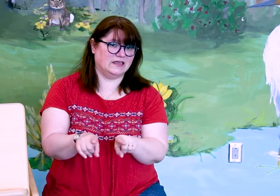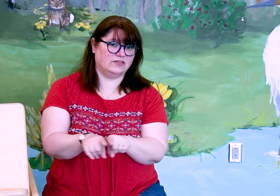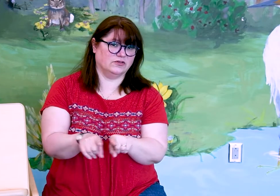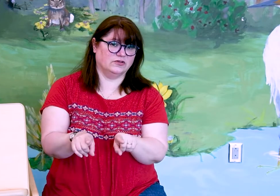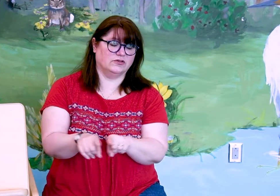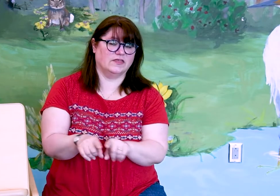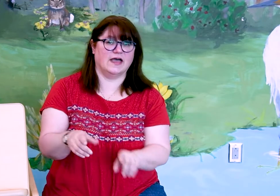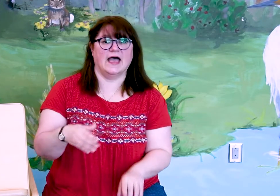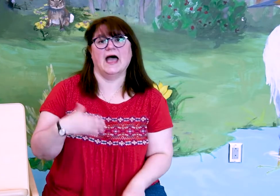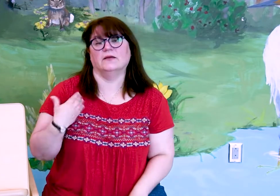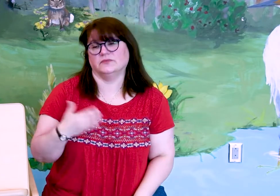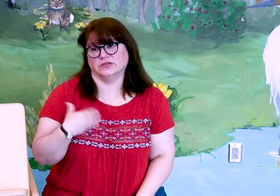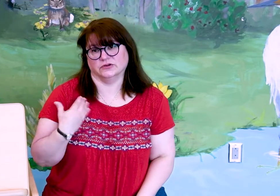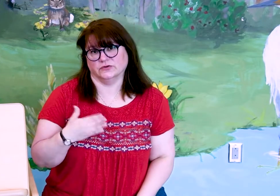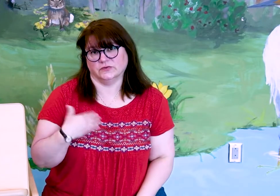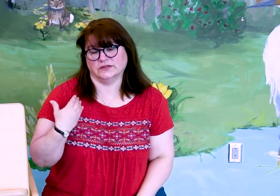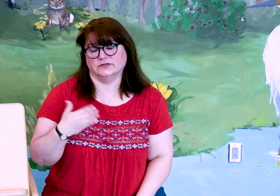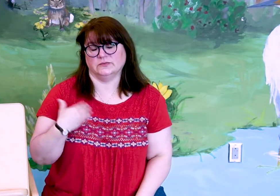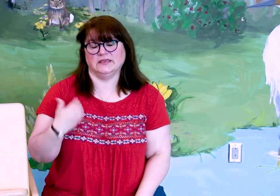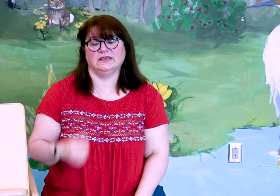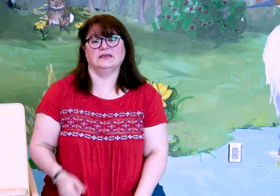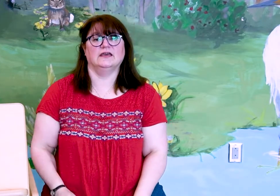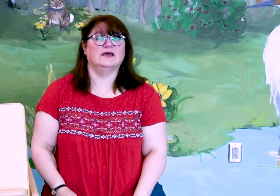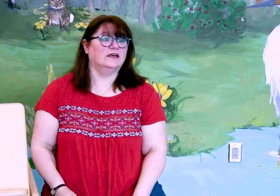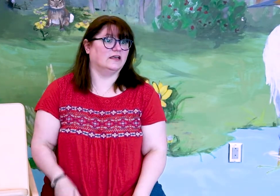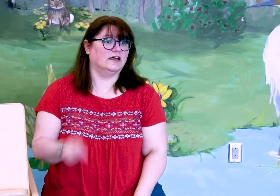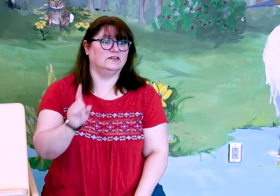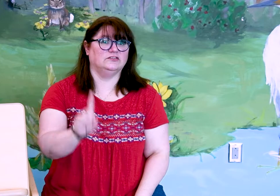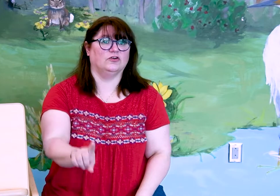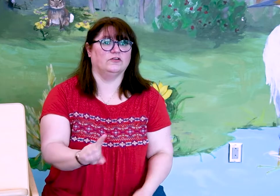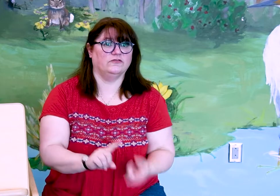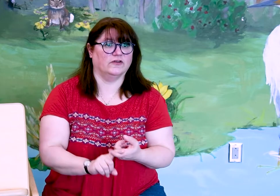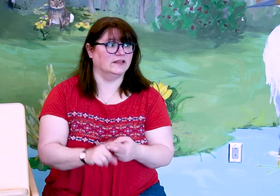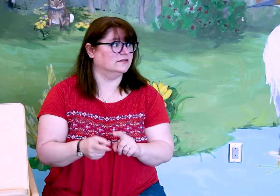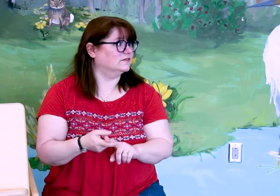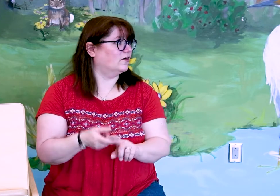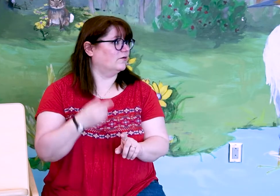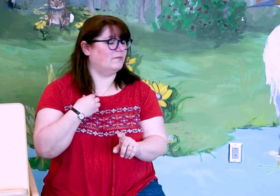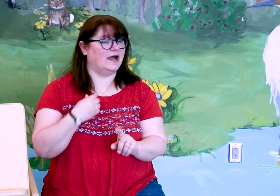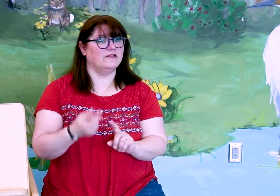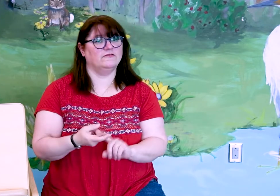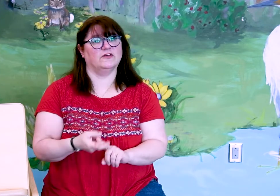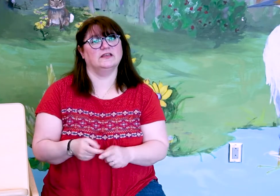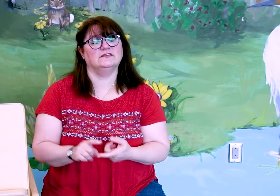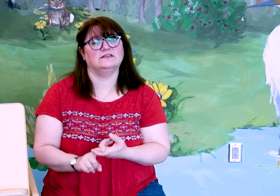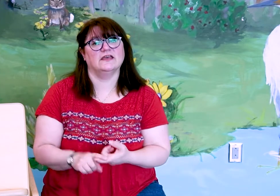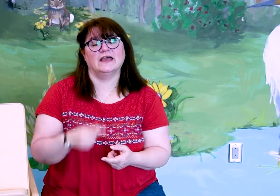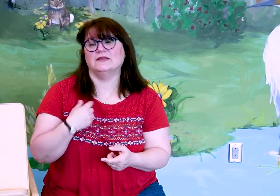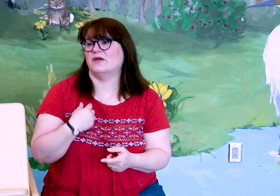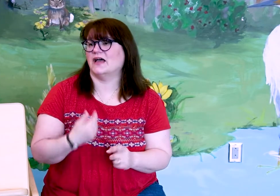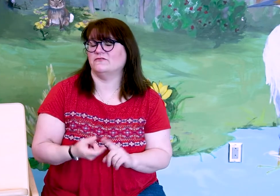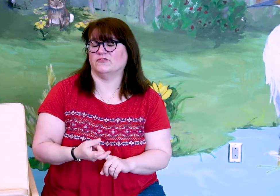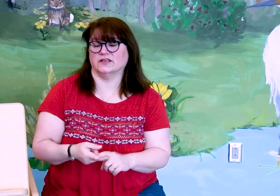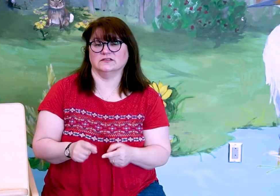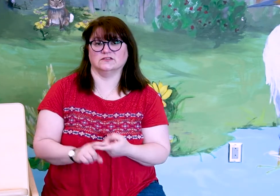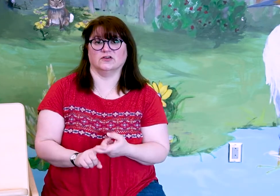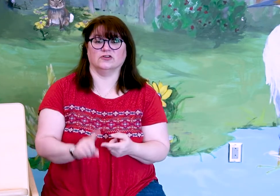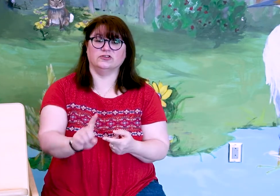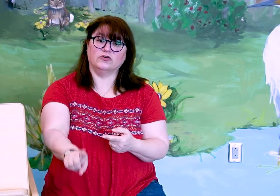the happier we'll be. Cause your friends are my friends and my friends are your